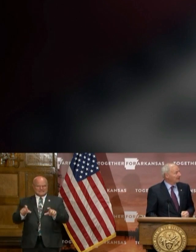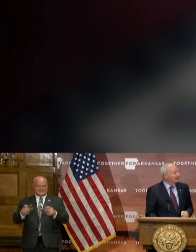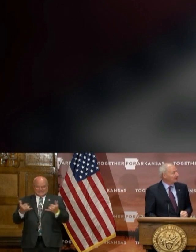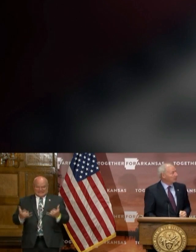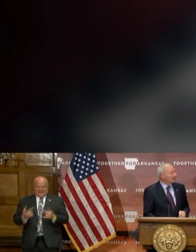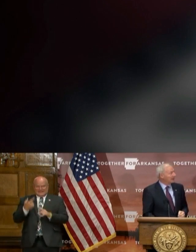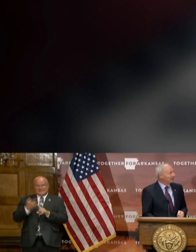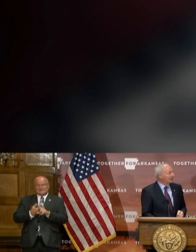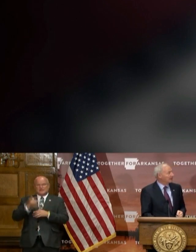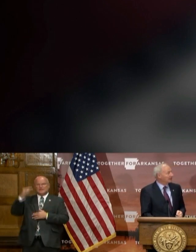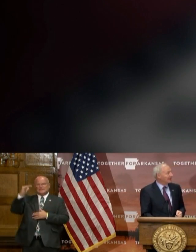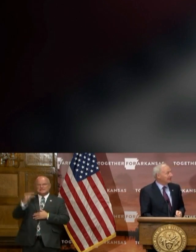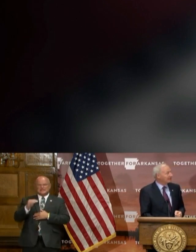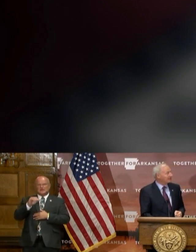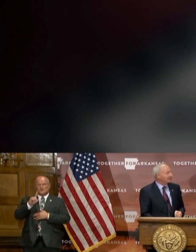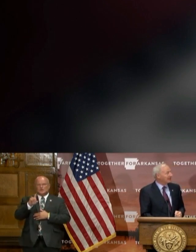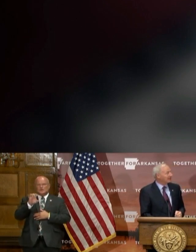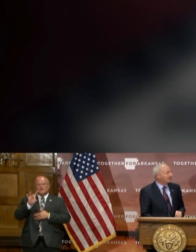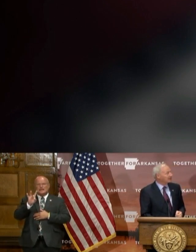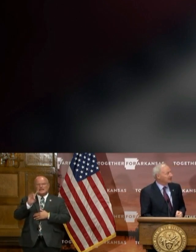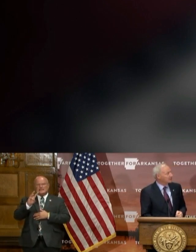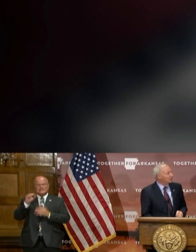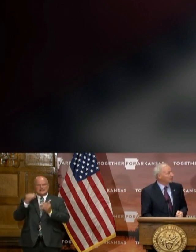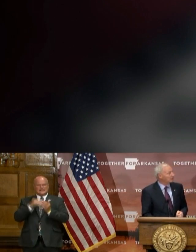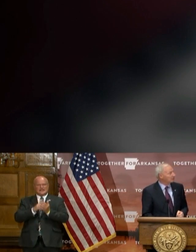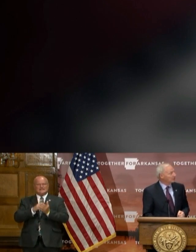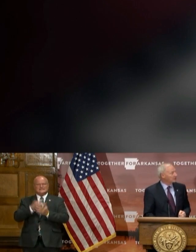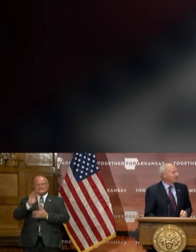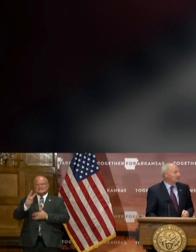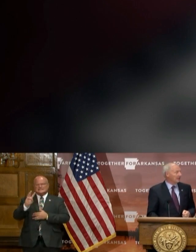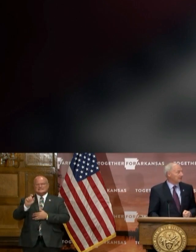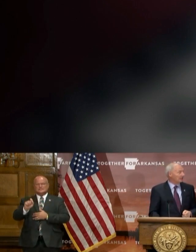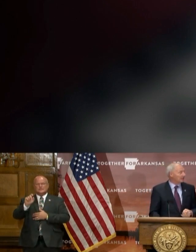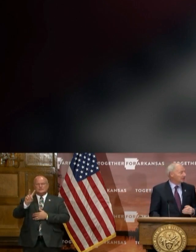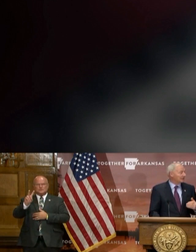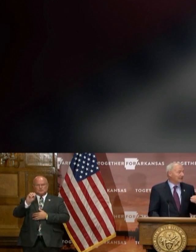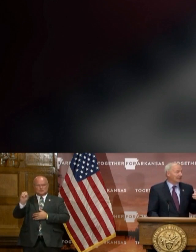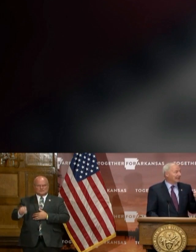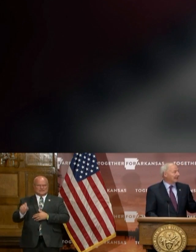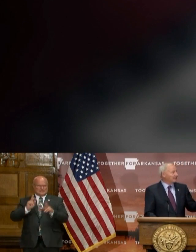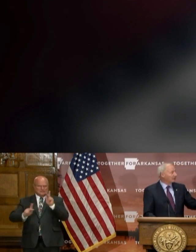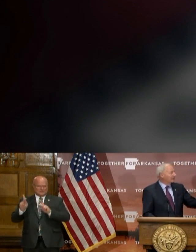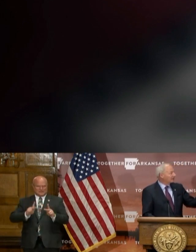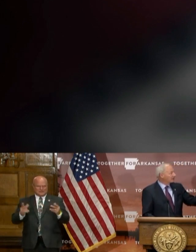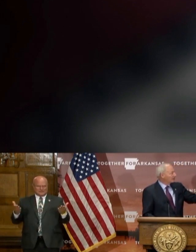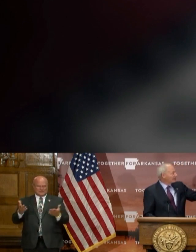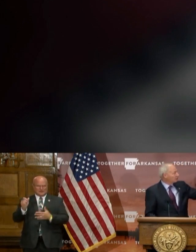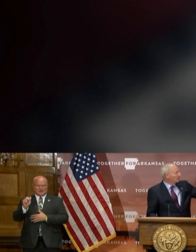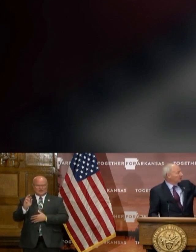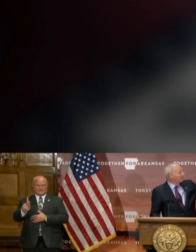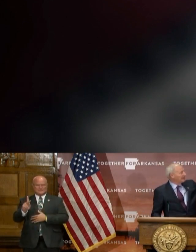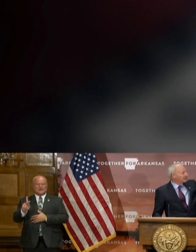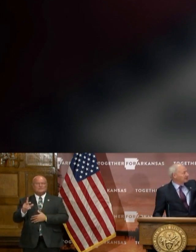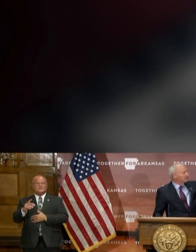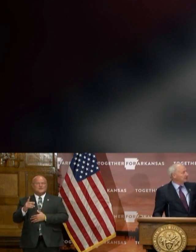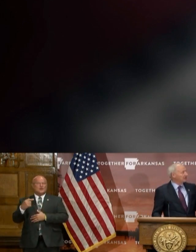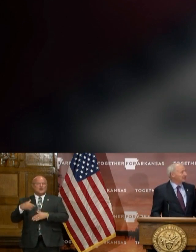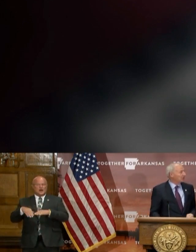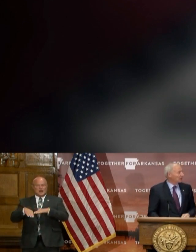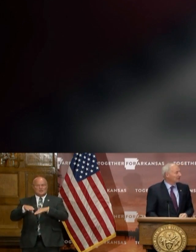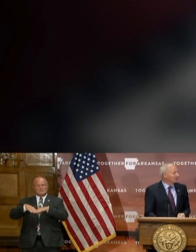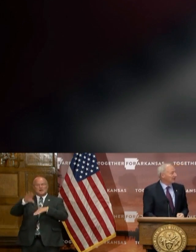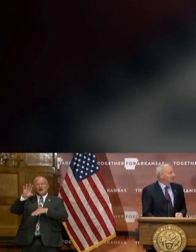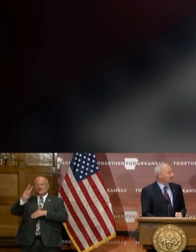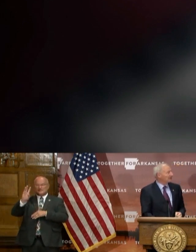this month, we're down at 186,000, 6.2% of the population. And so it illustrates we're above that